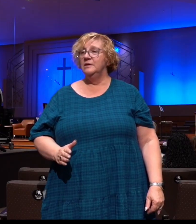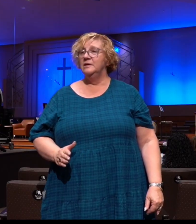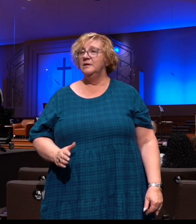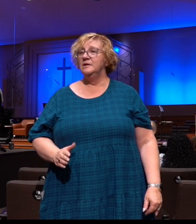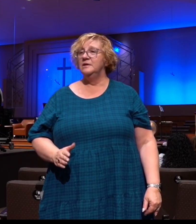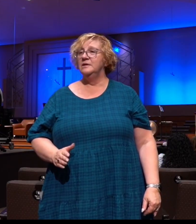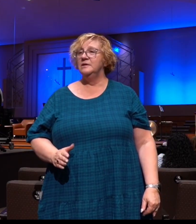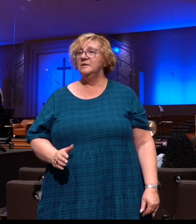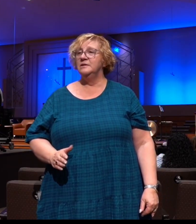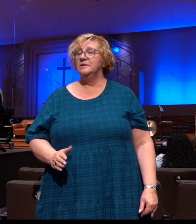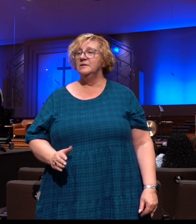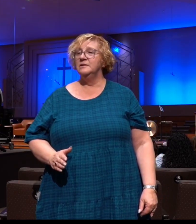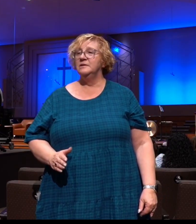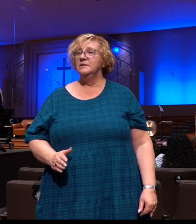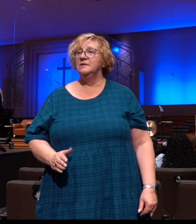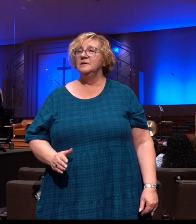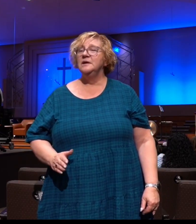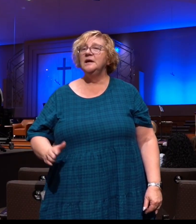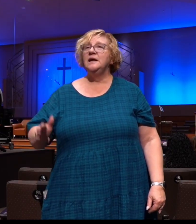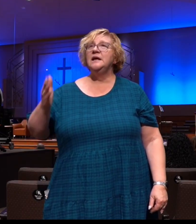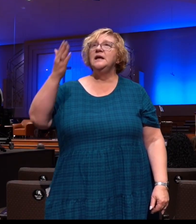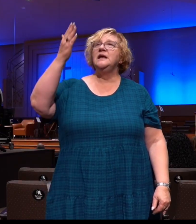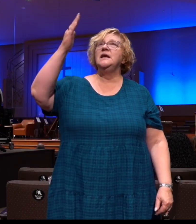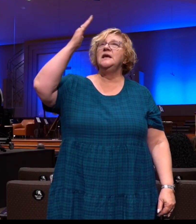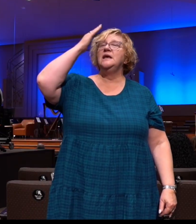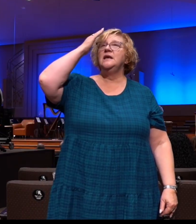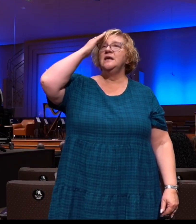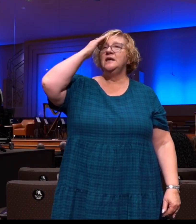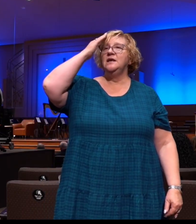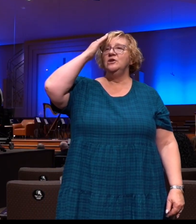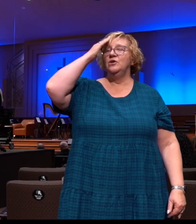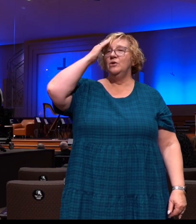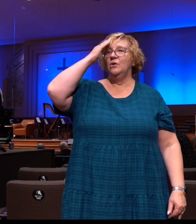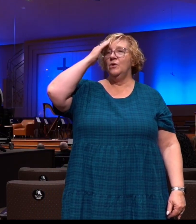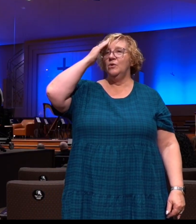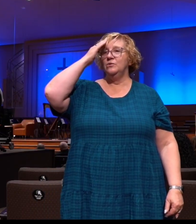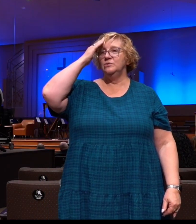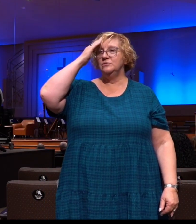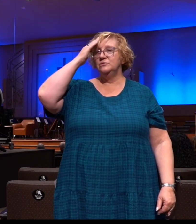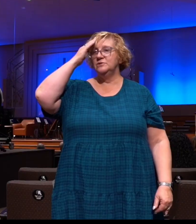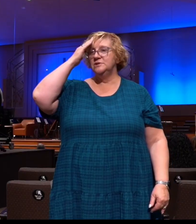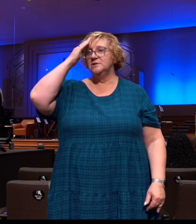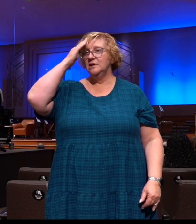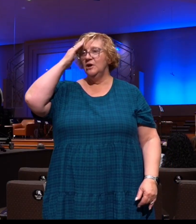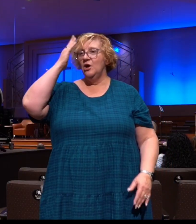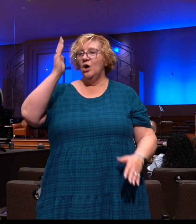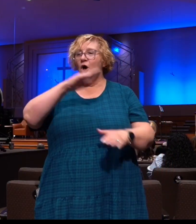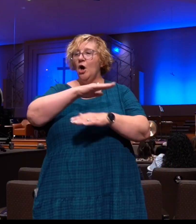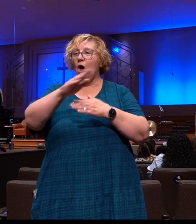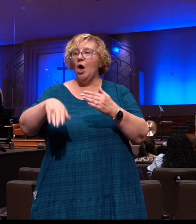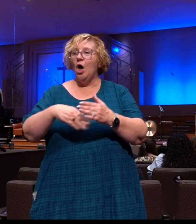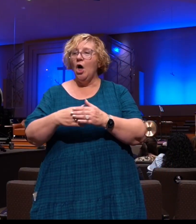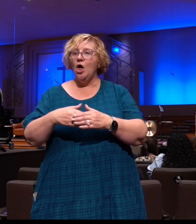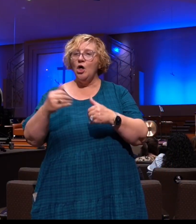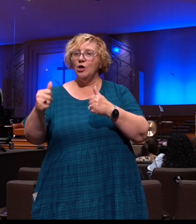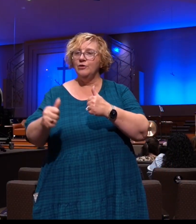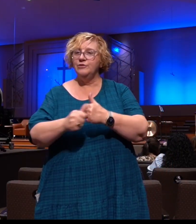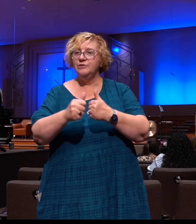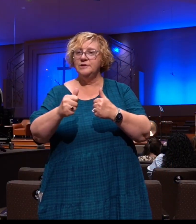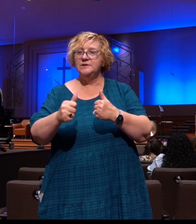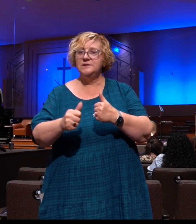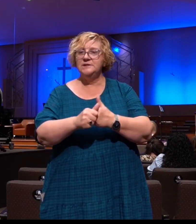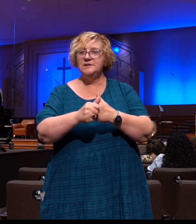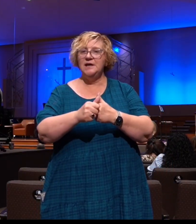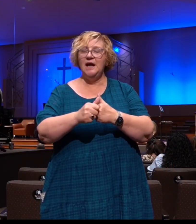He knows no night. His watch care never